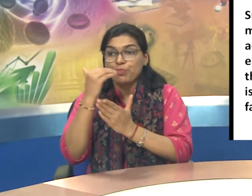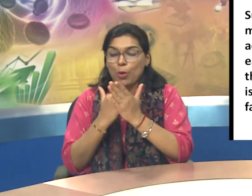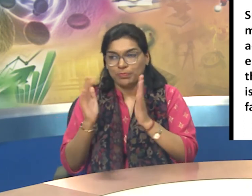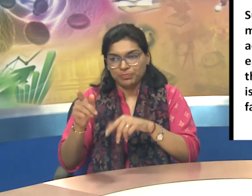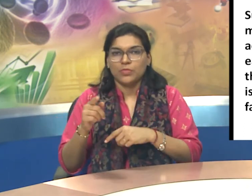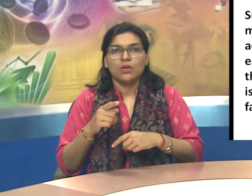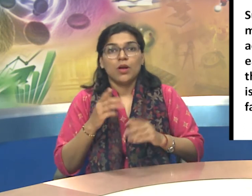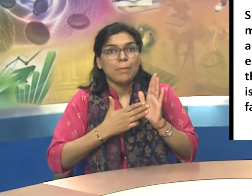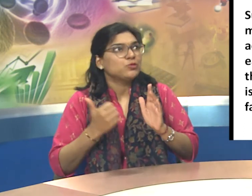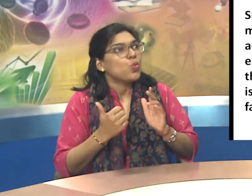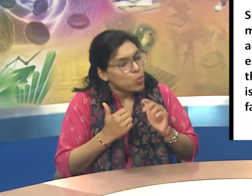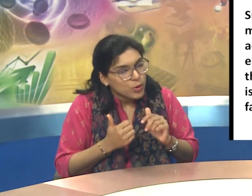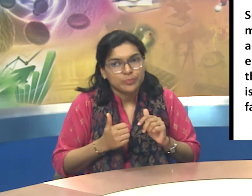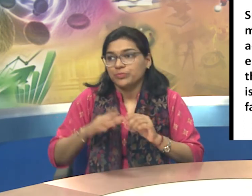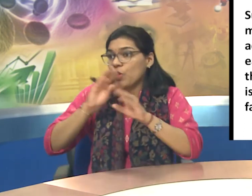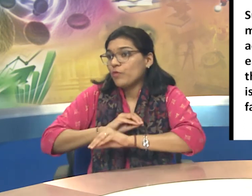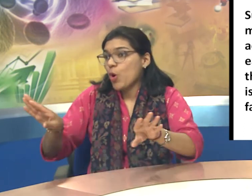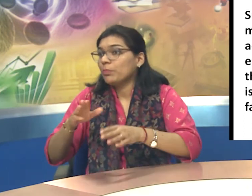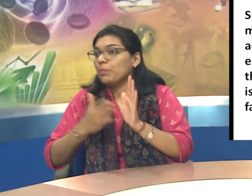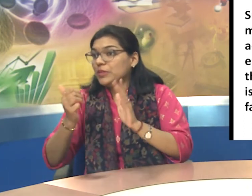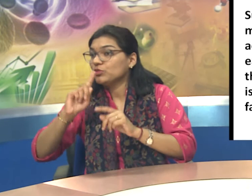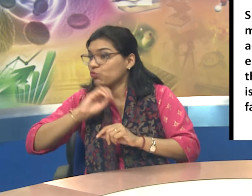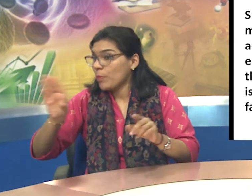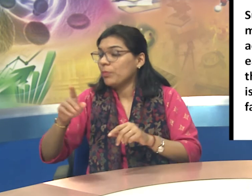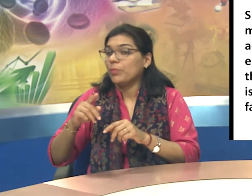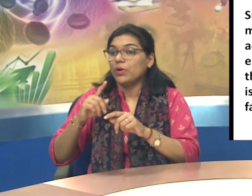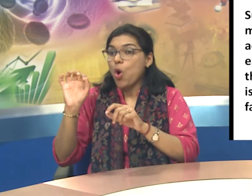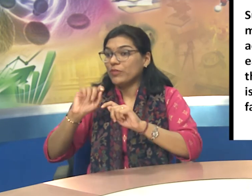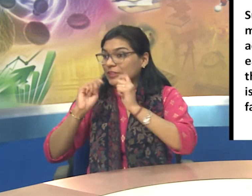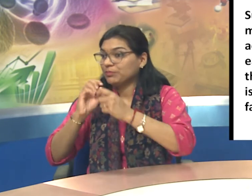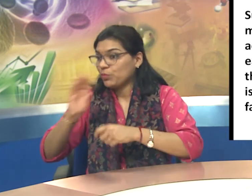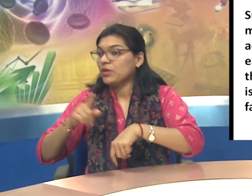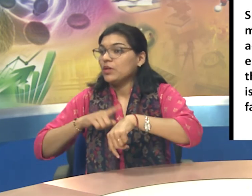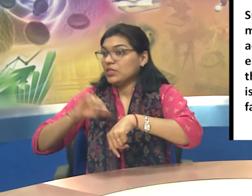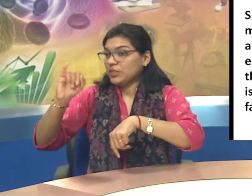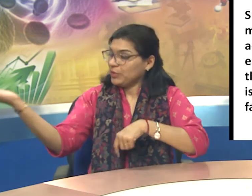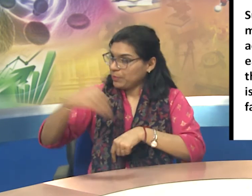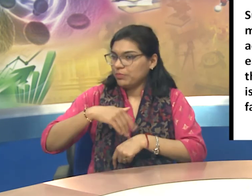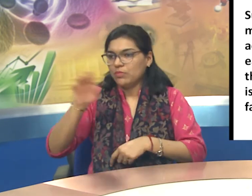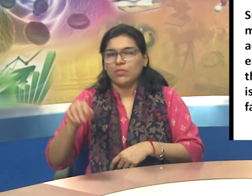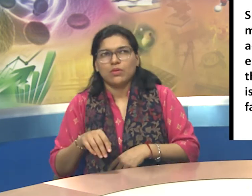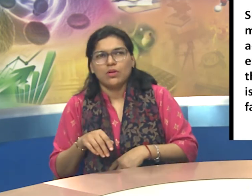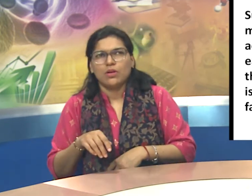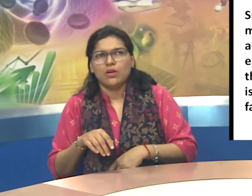Successive transmission of message may be rendered less